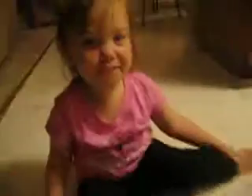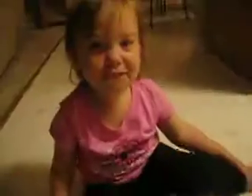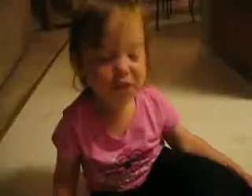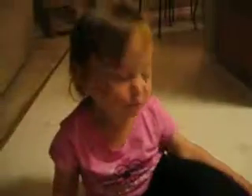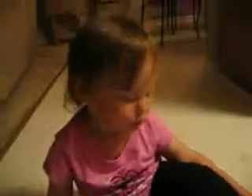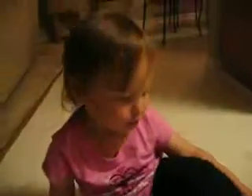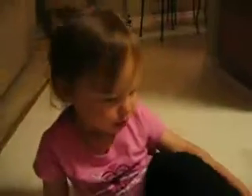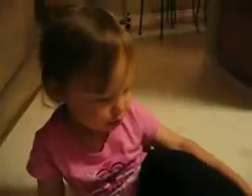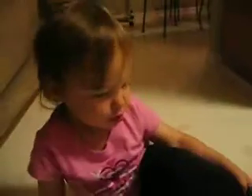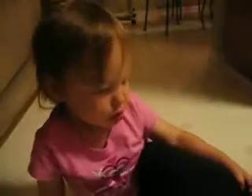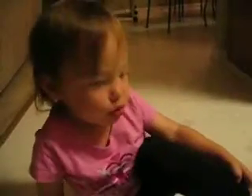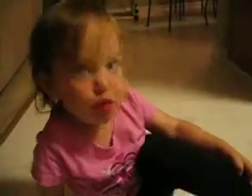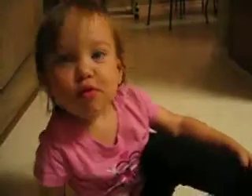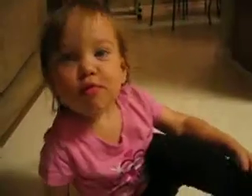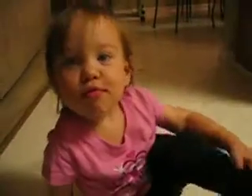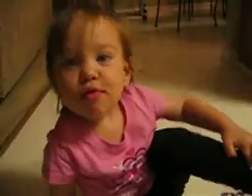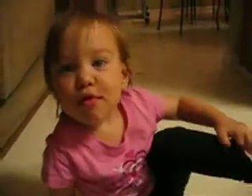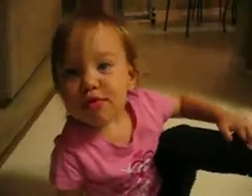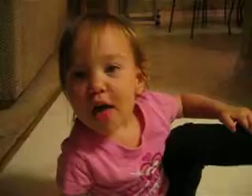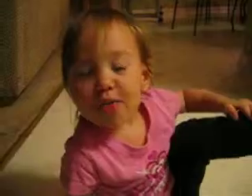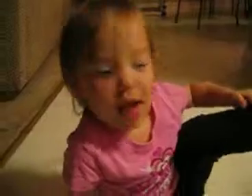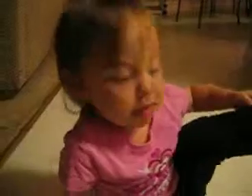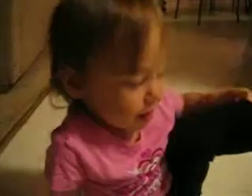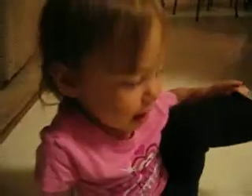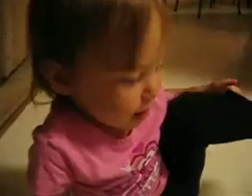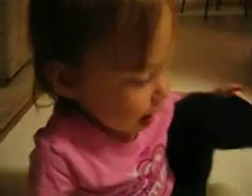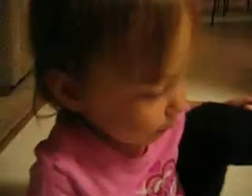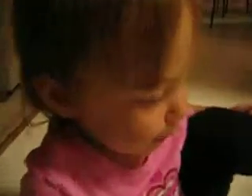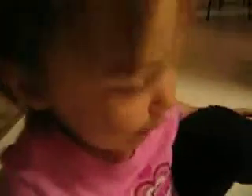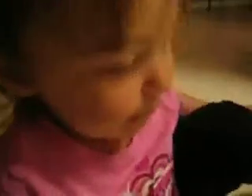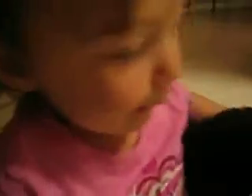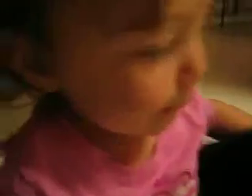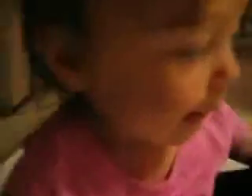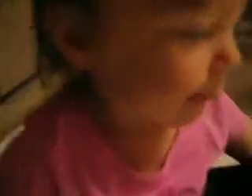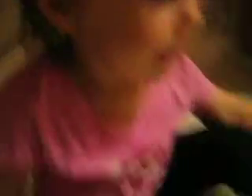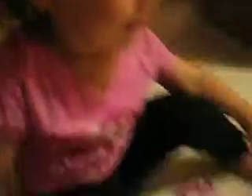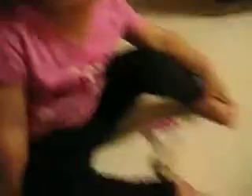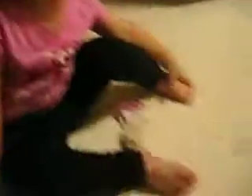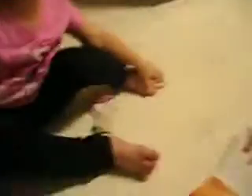Fish. He he he he. That's the fish face. Right.